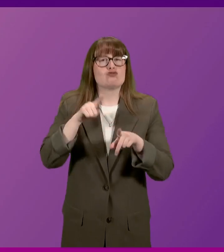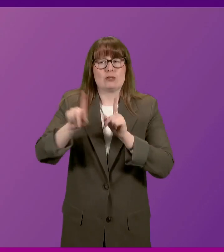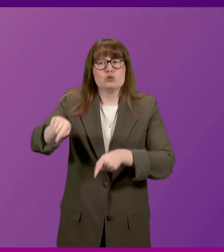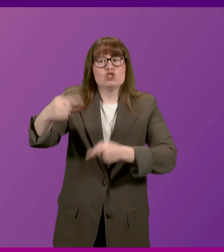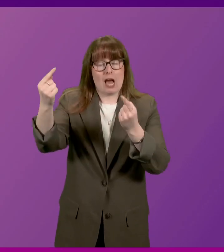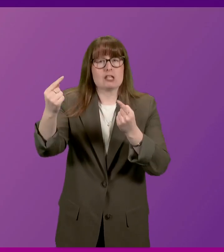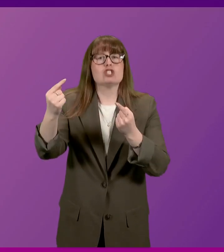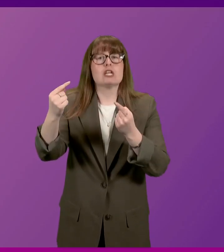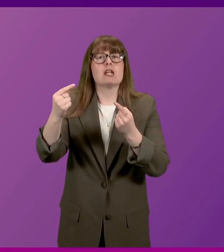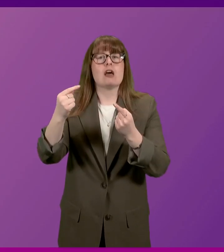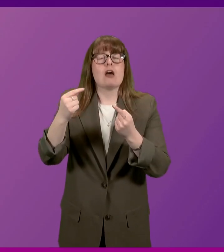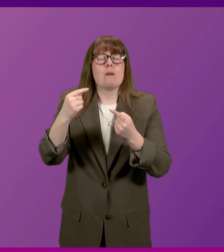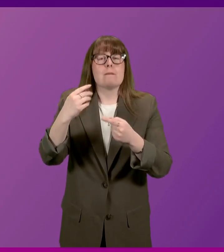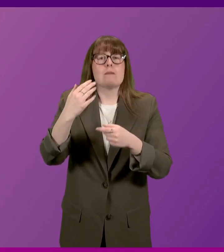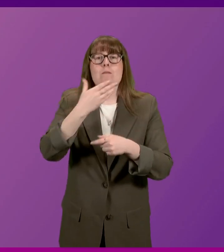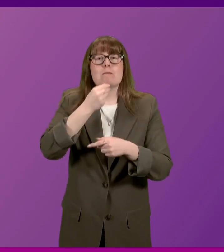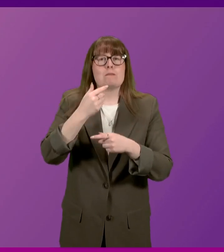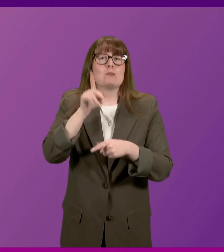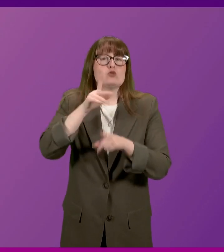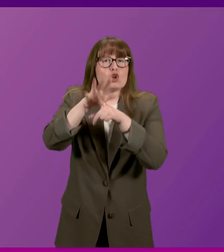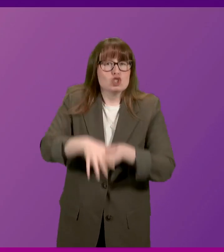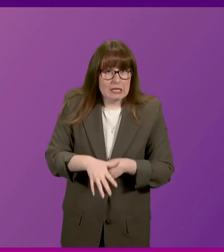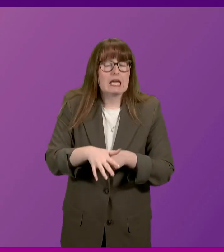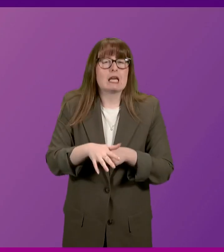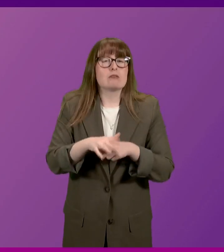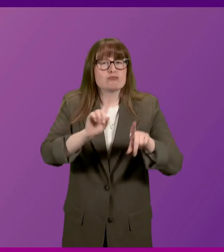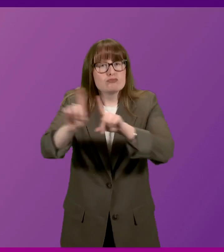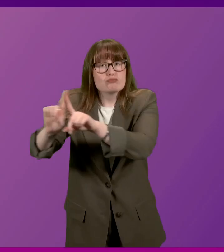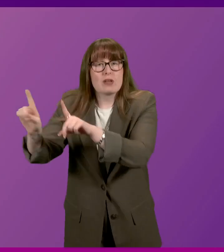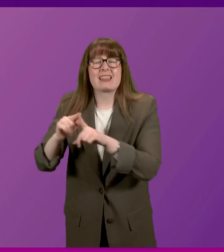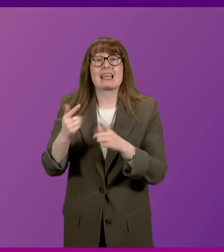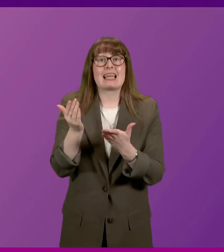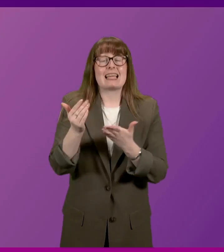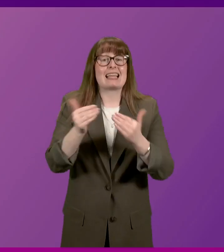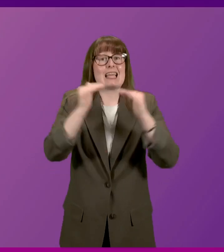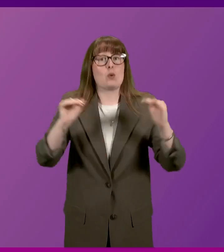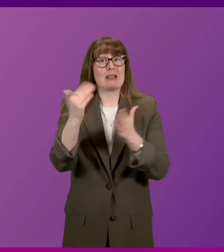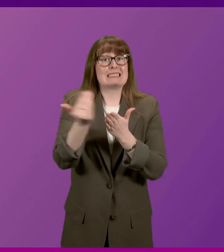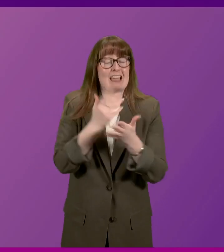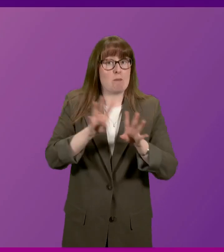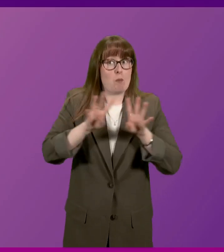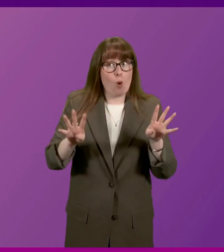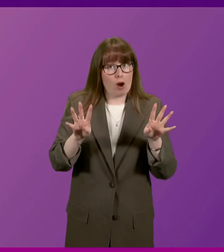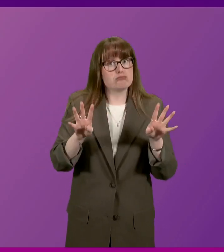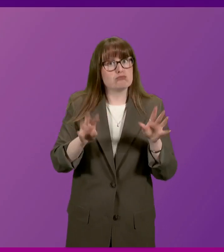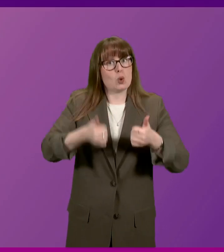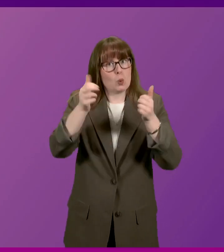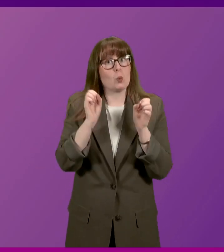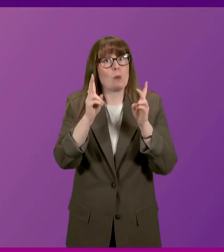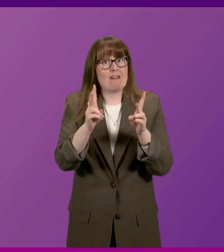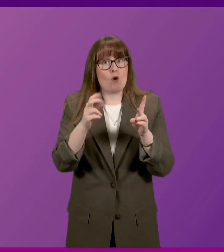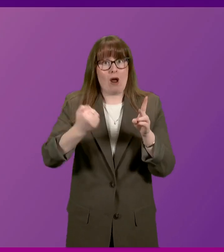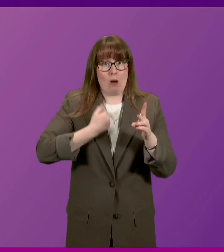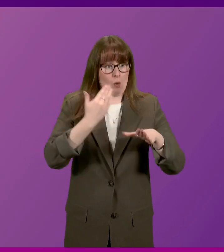gender equality work going on there. But I think that the Equally Safe Board, we're seeing that as a way to bring all of that work